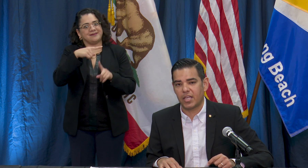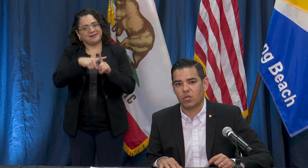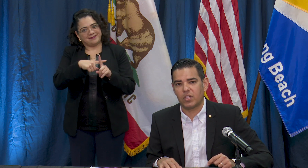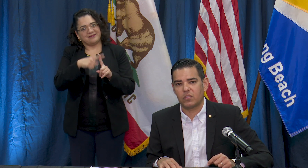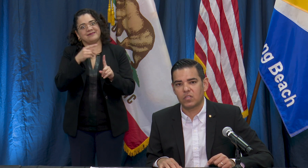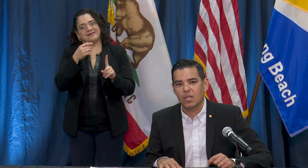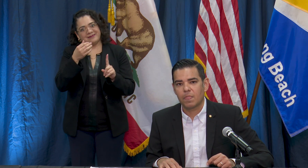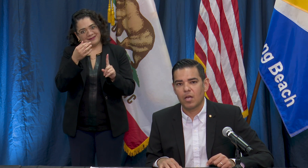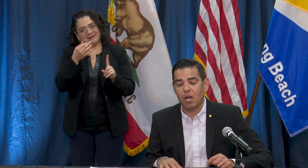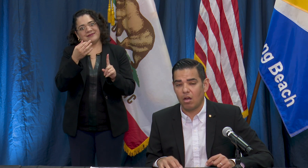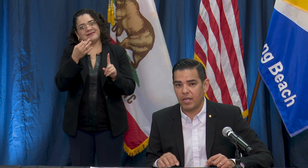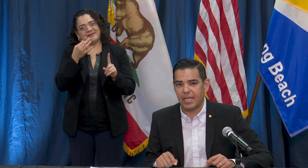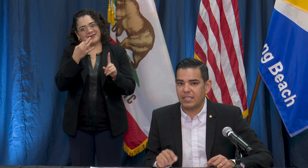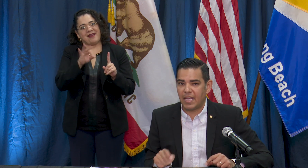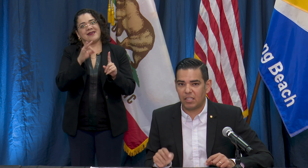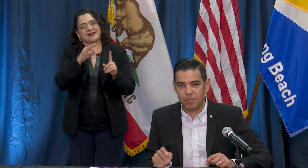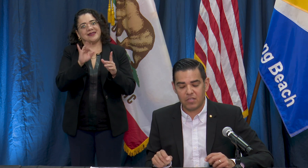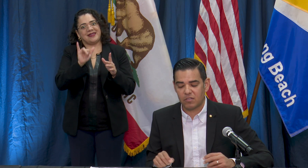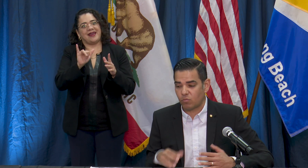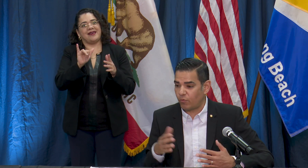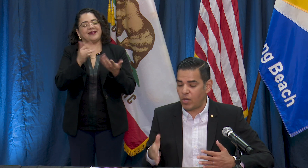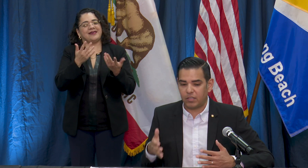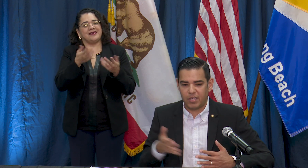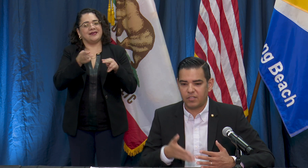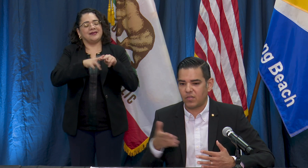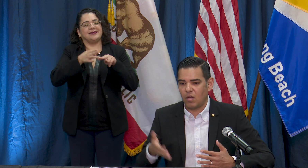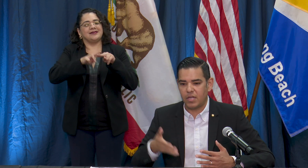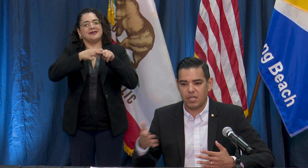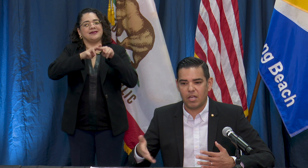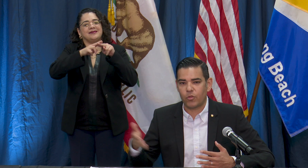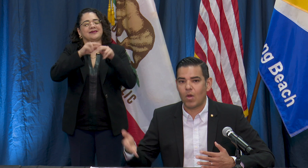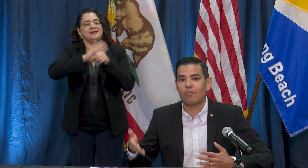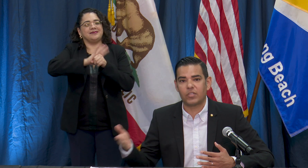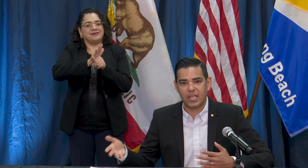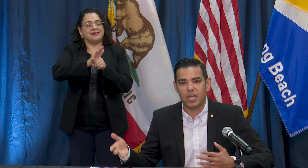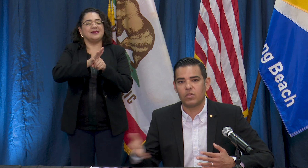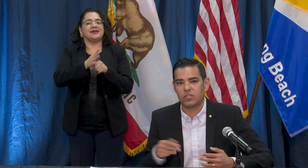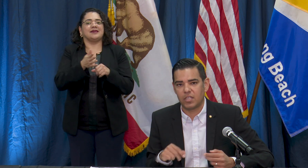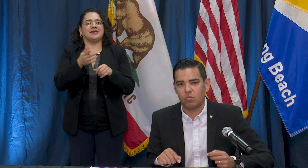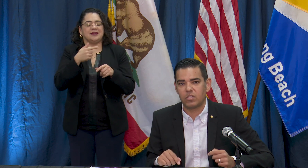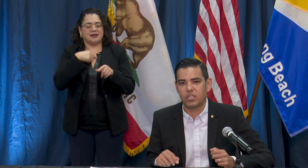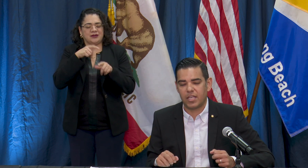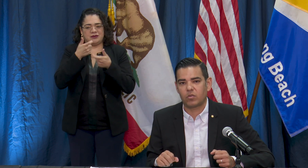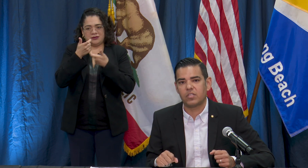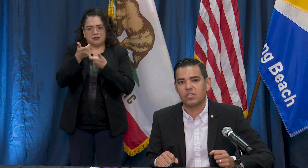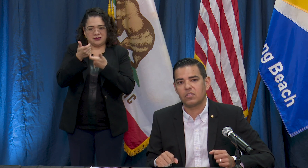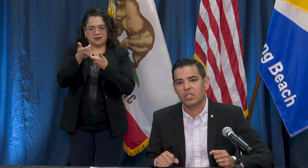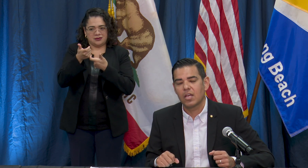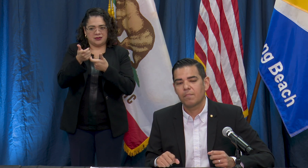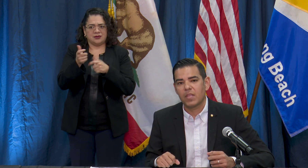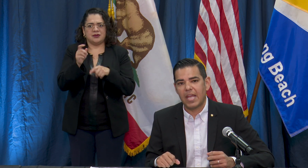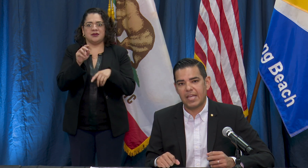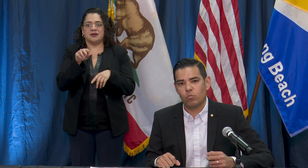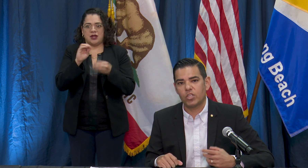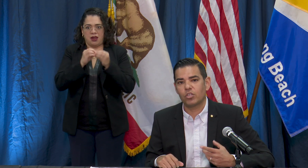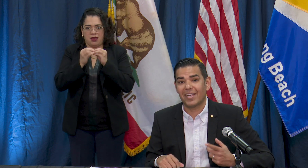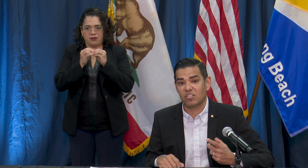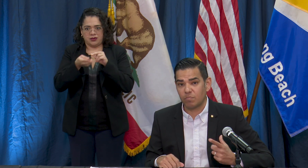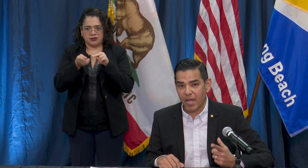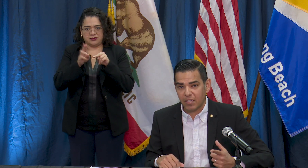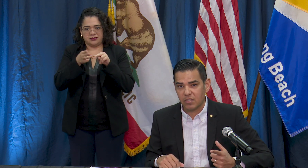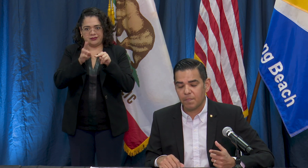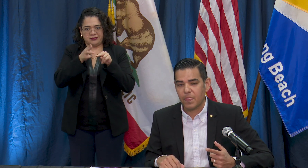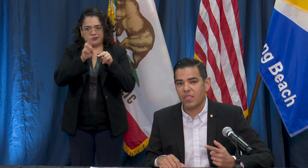continues to increase on a daily basis. Quite frankly, it's on throughout the day. We see increases, and we